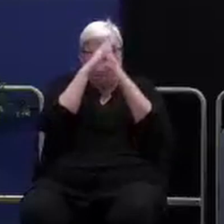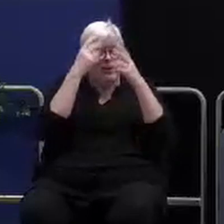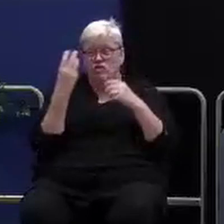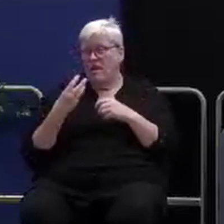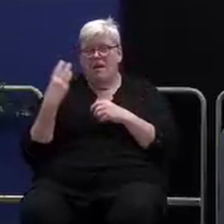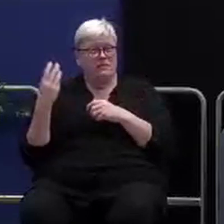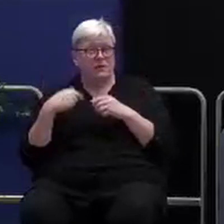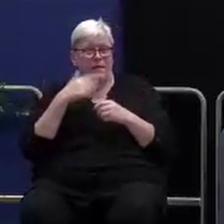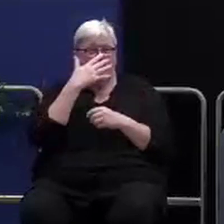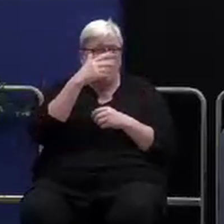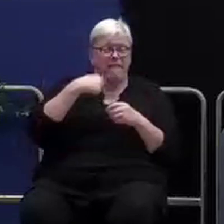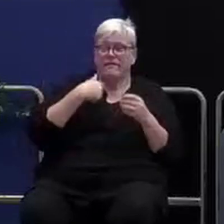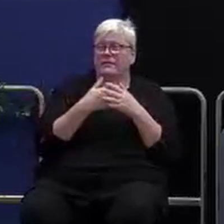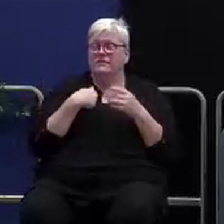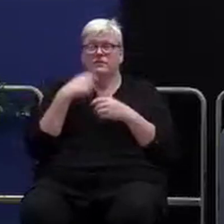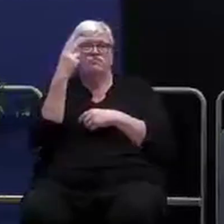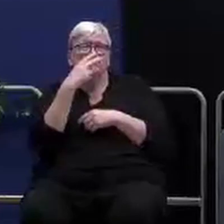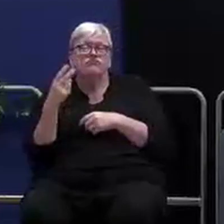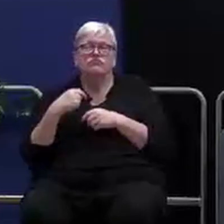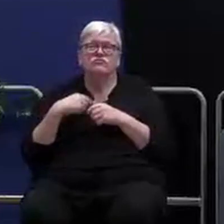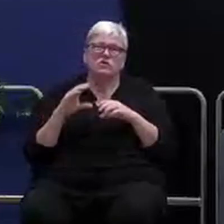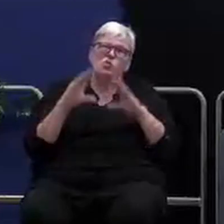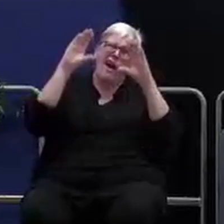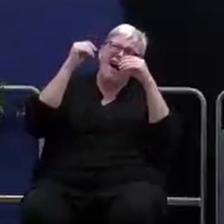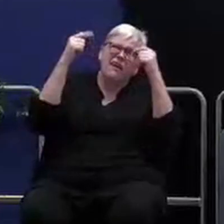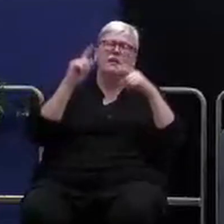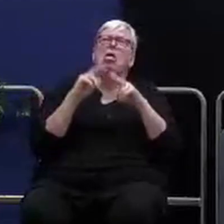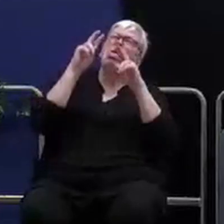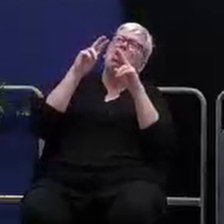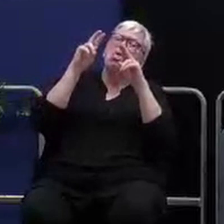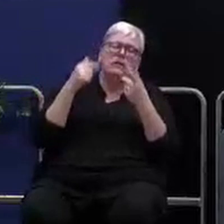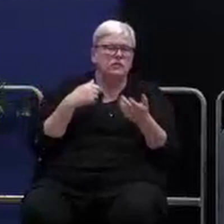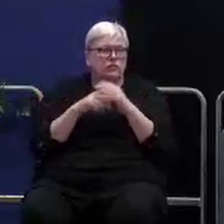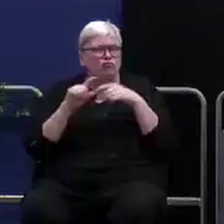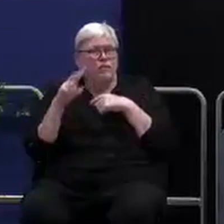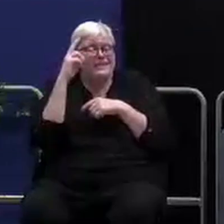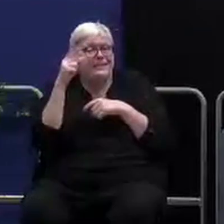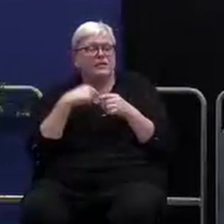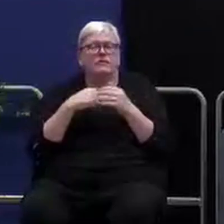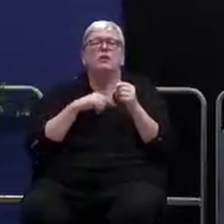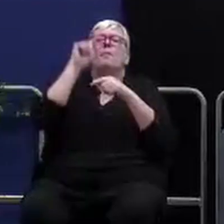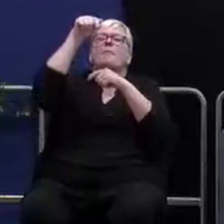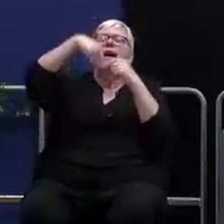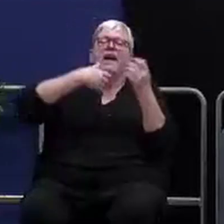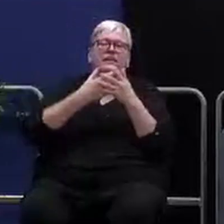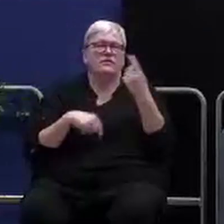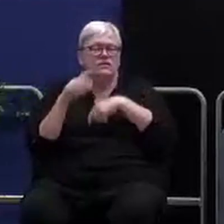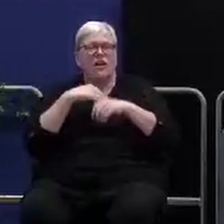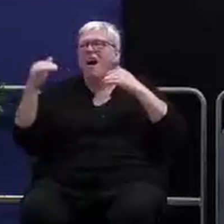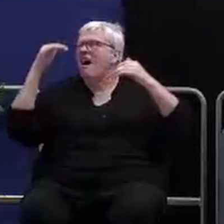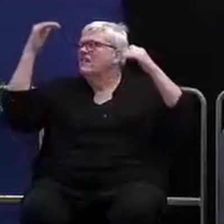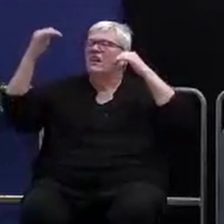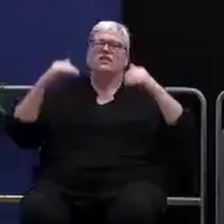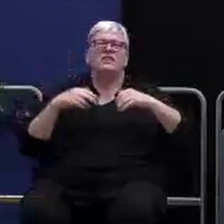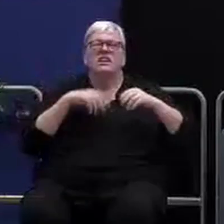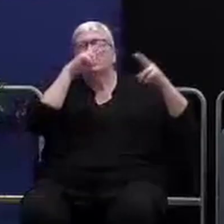am 5 years old, and the pictures are mounted slightly too high for me. I crane my head up, and behind the waists and forearms of the adults around me, I